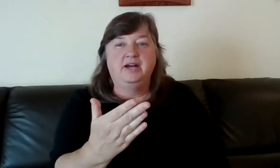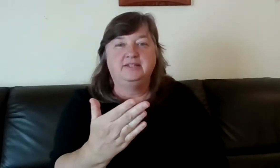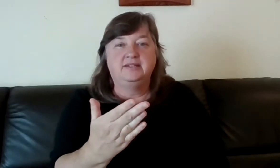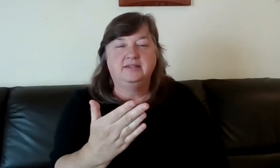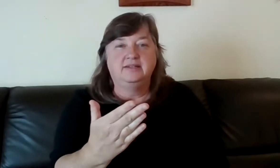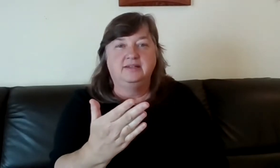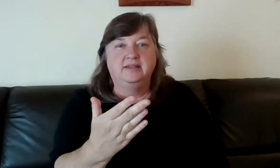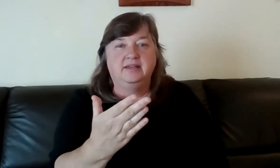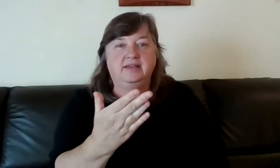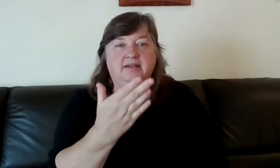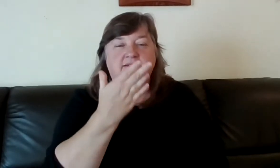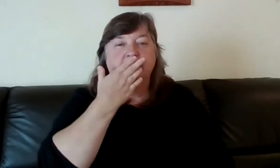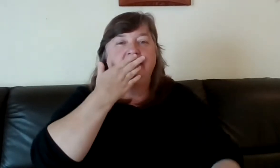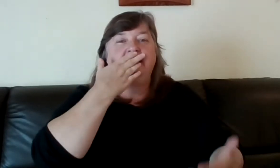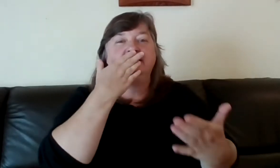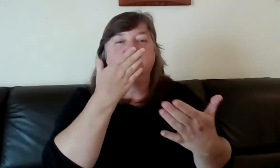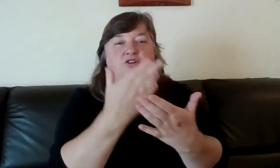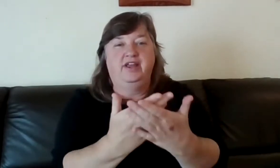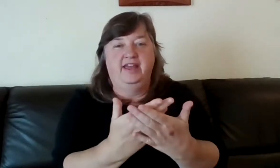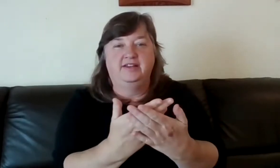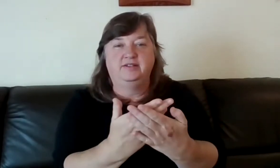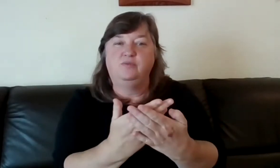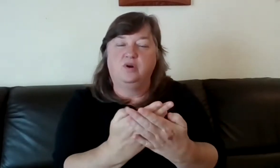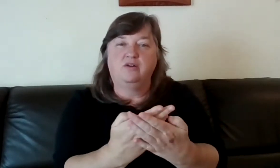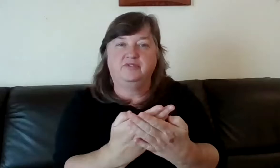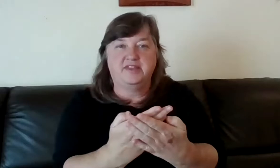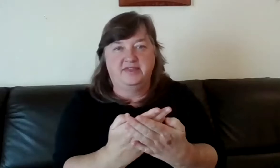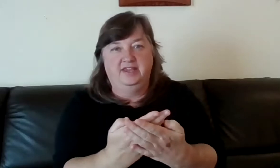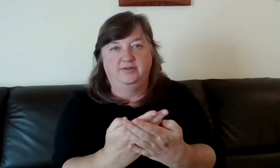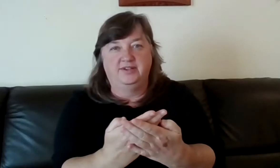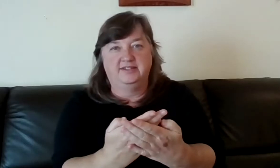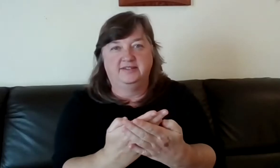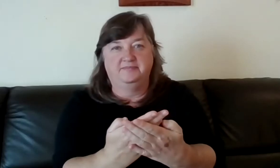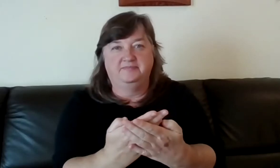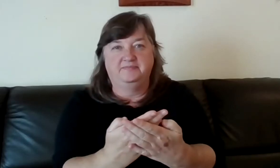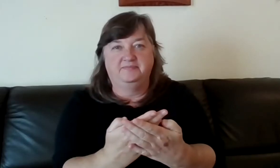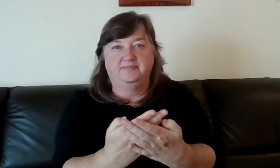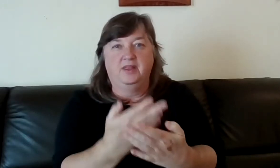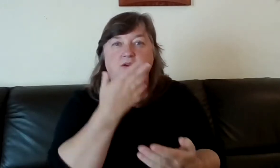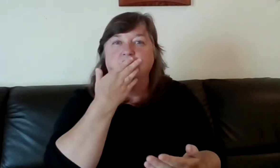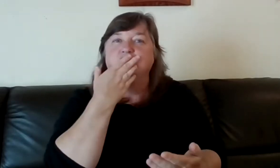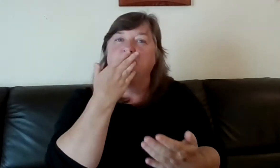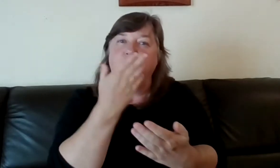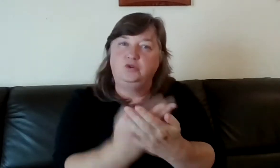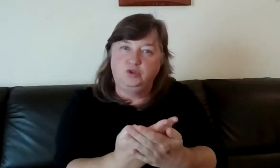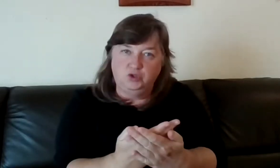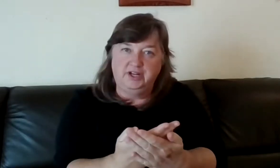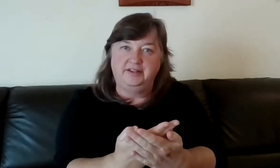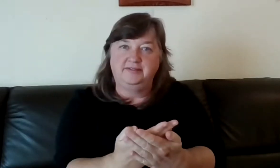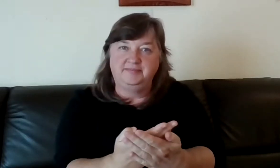but it lands in your hand more often than thank you does. So good.